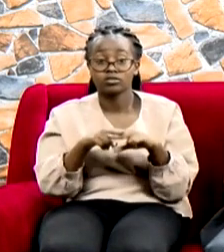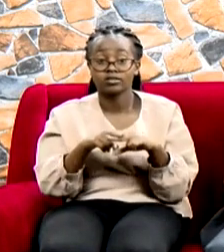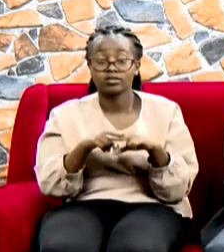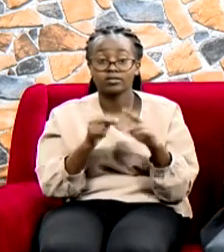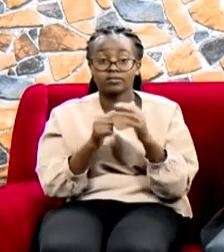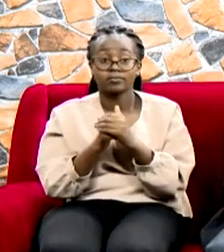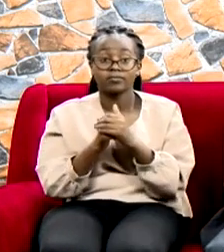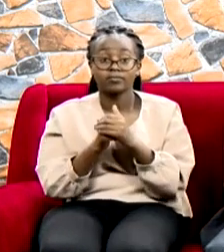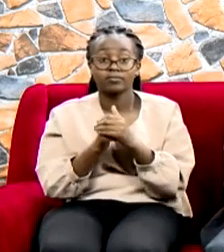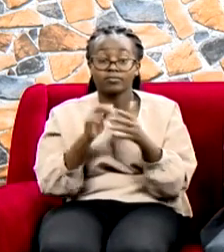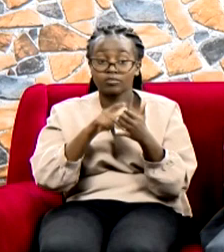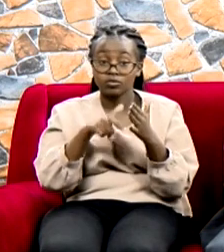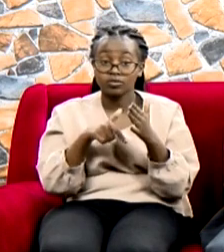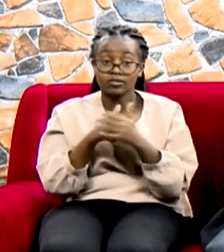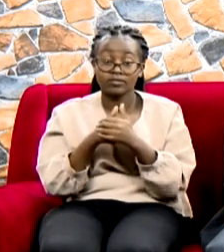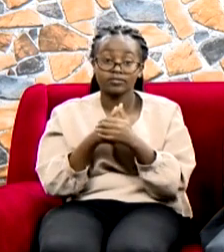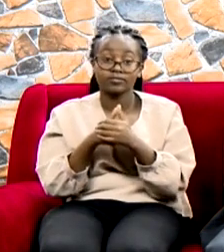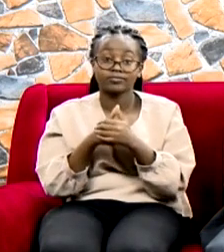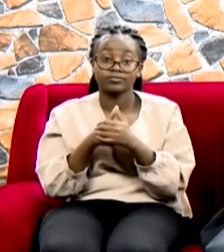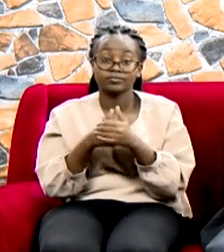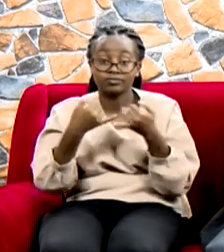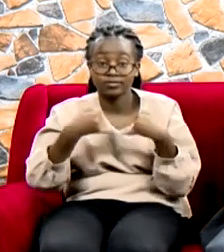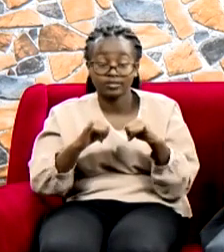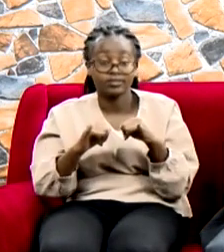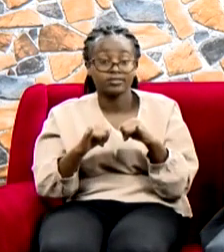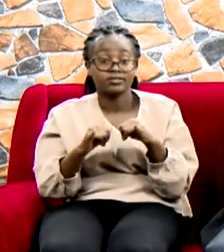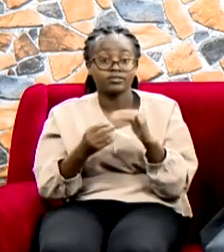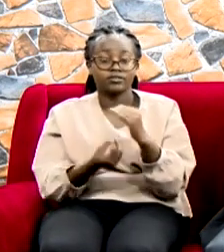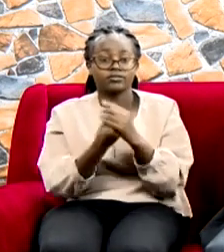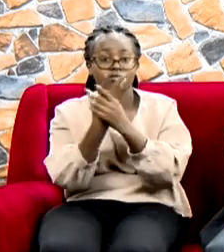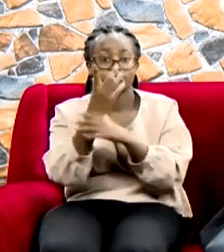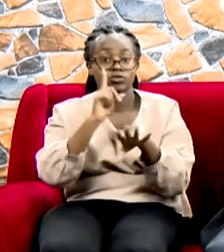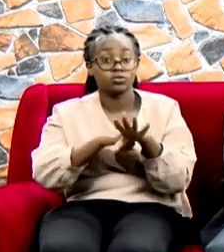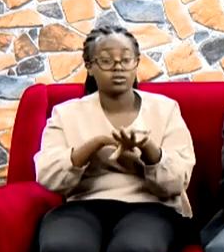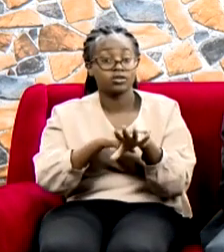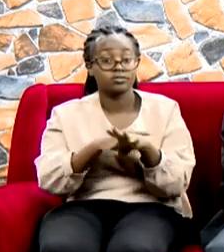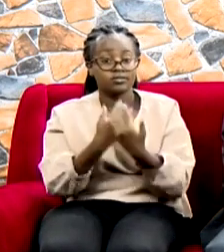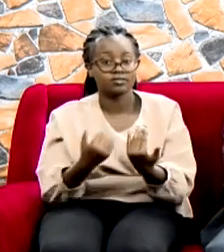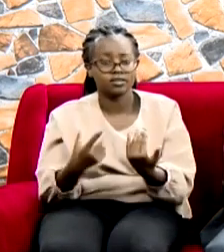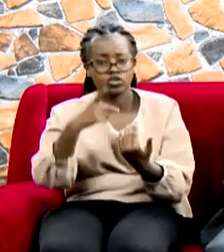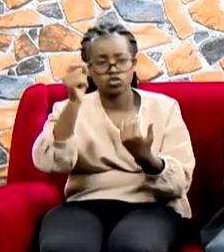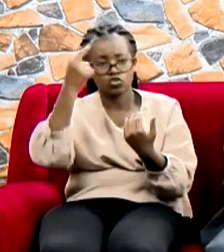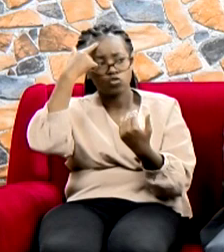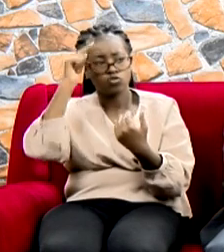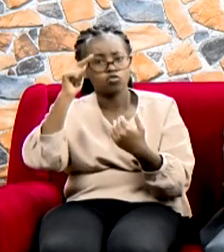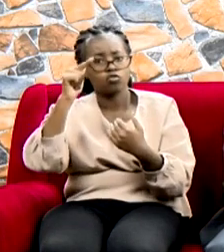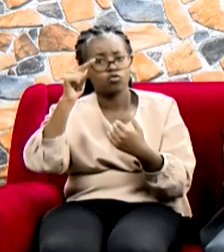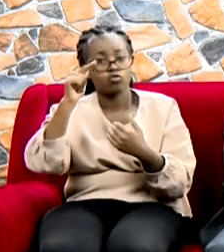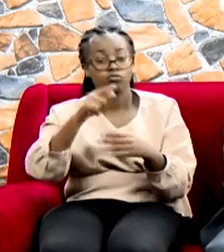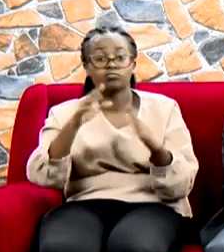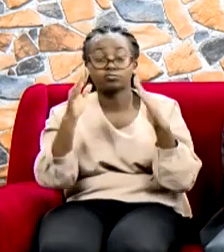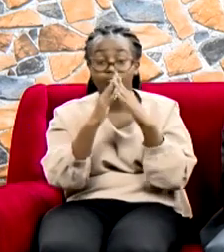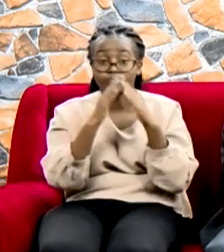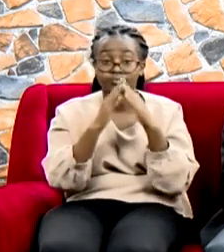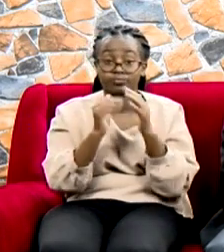timing. That means you try to establish what time that child usually need to go for a long call or for short